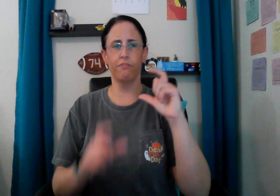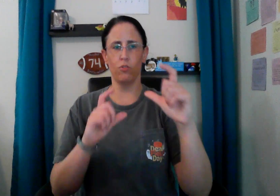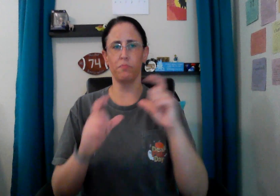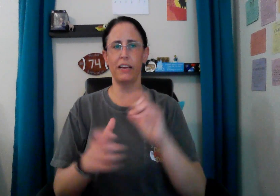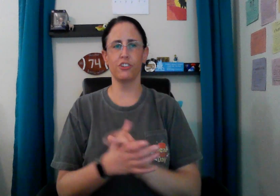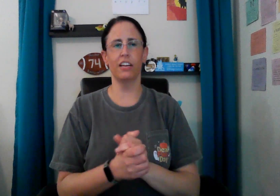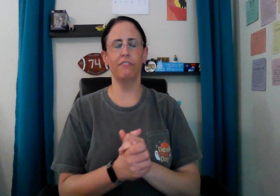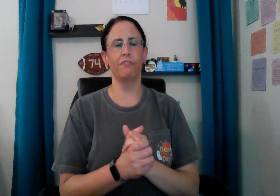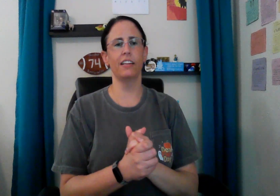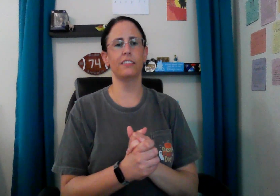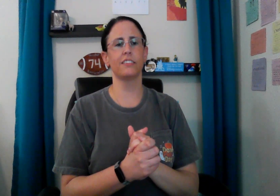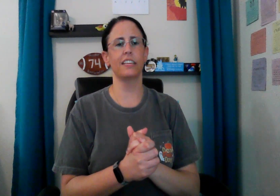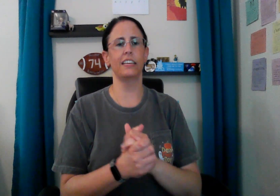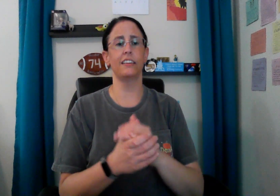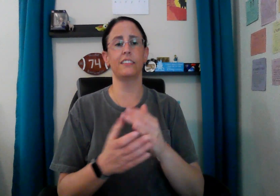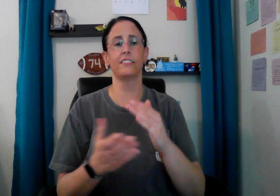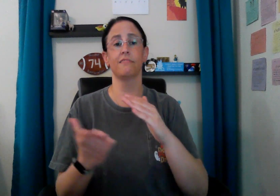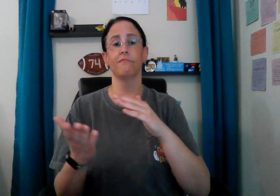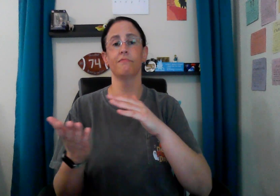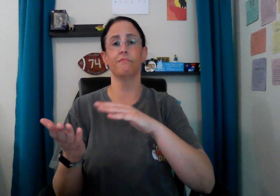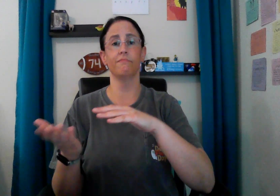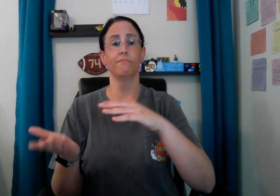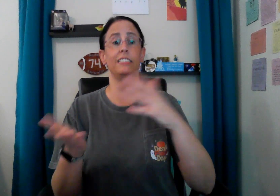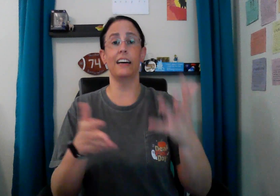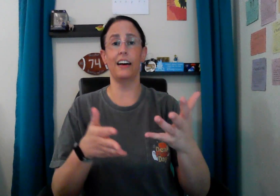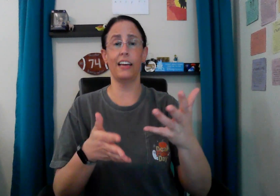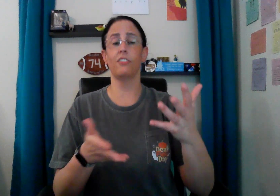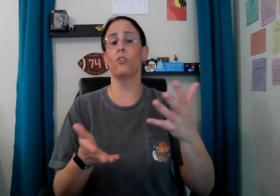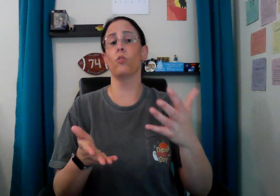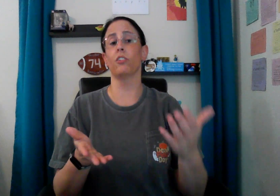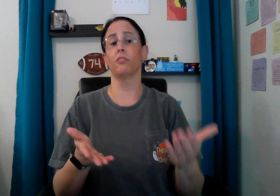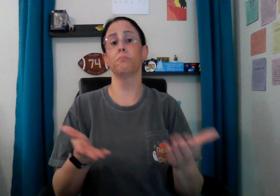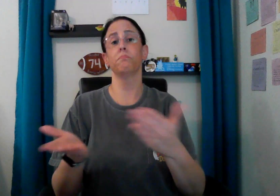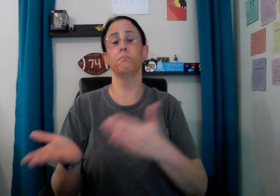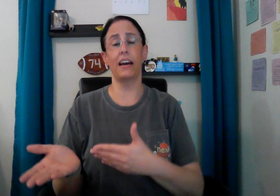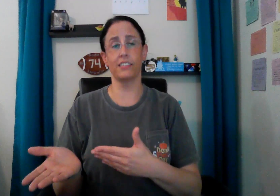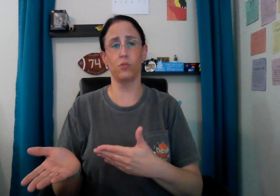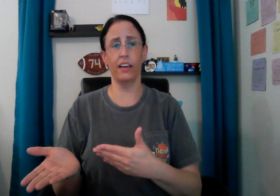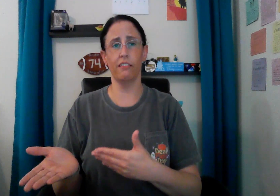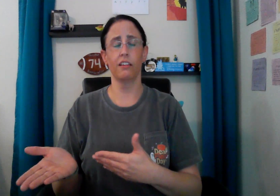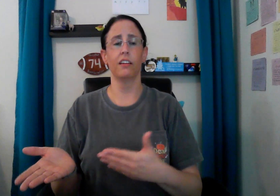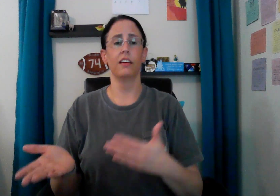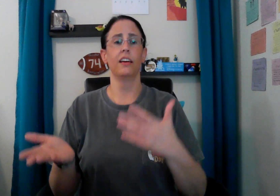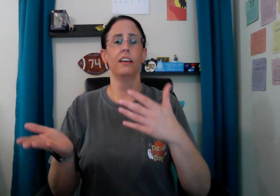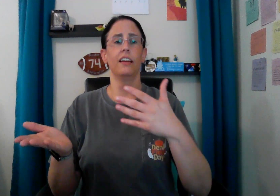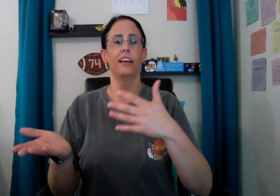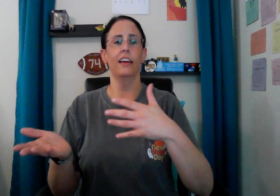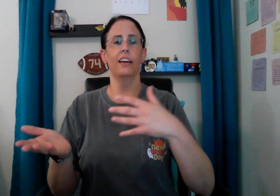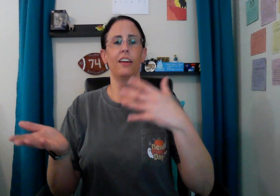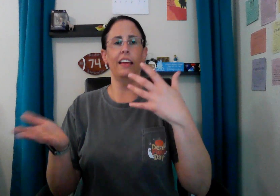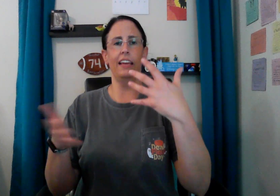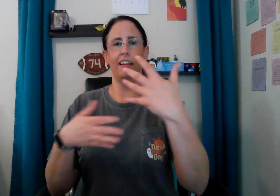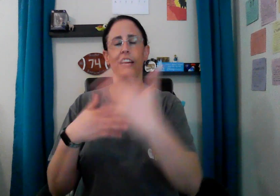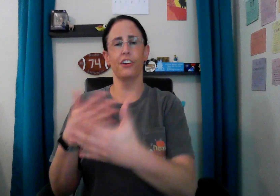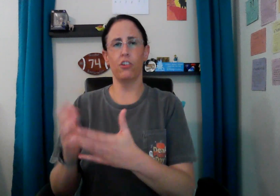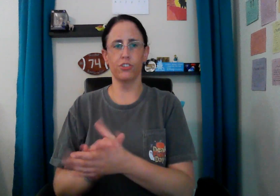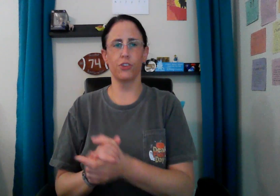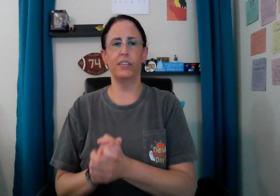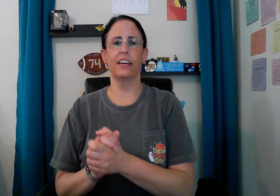for major life events is die or pass away. In hearing culture, we tend